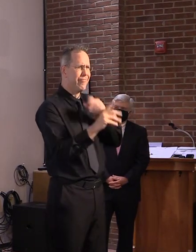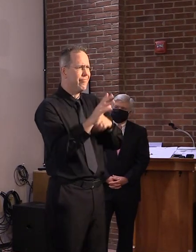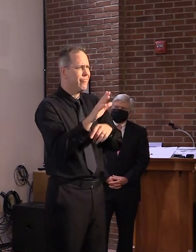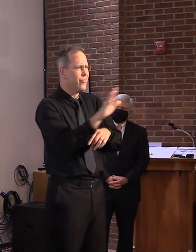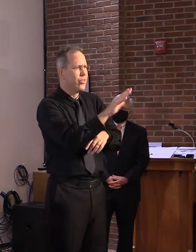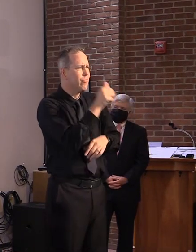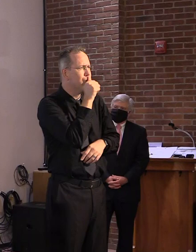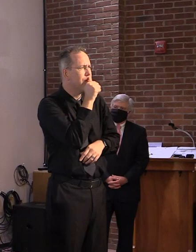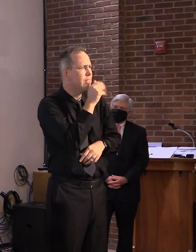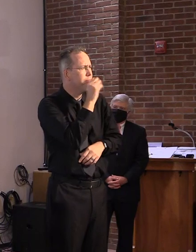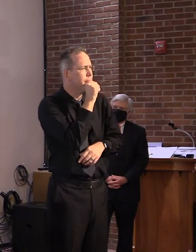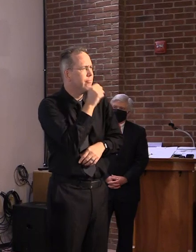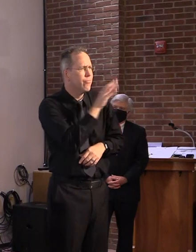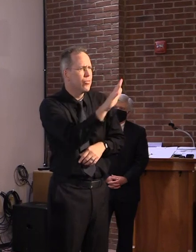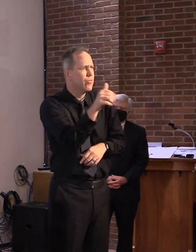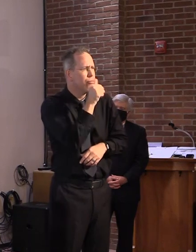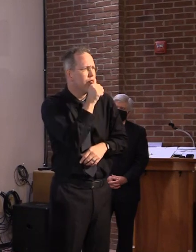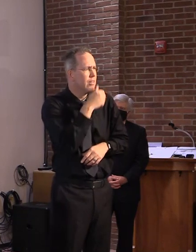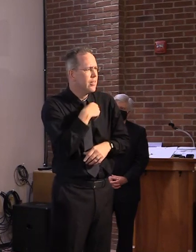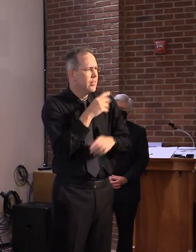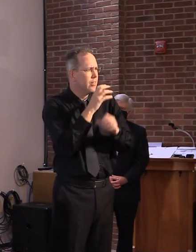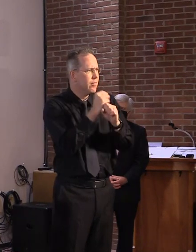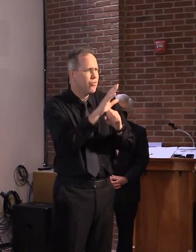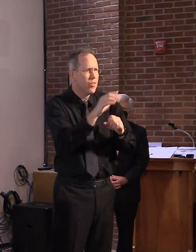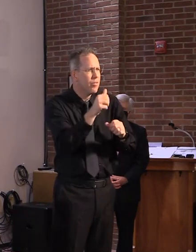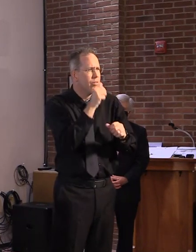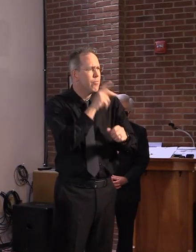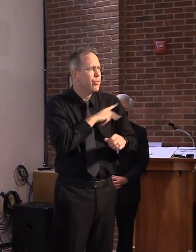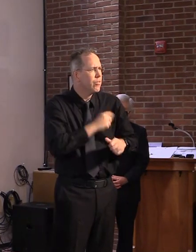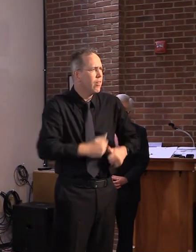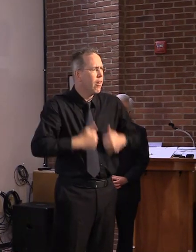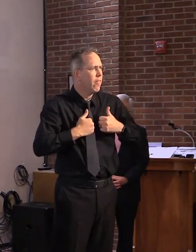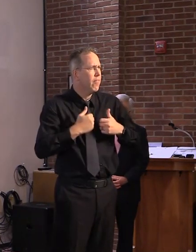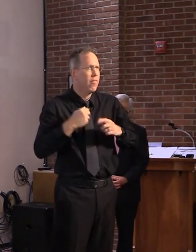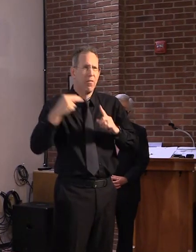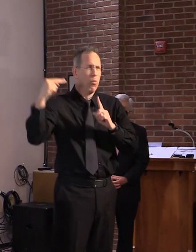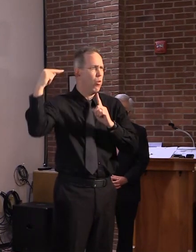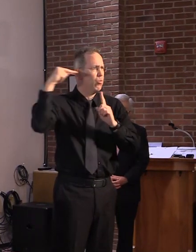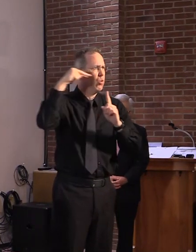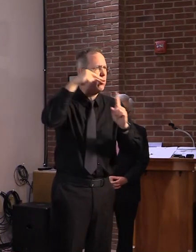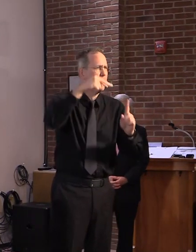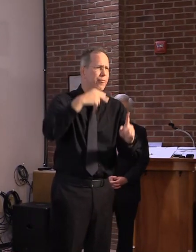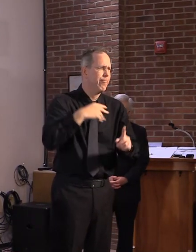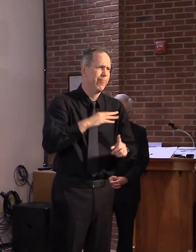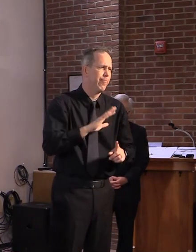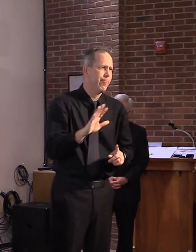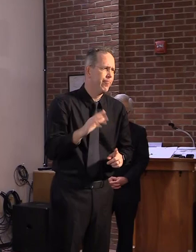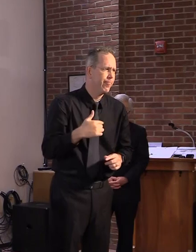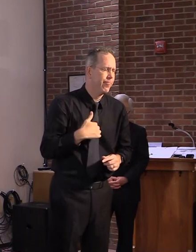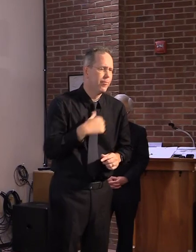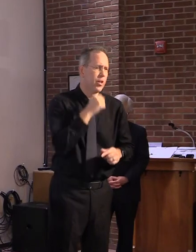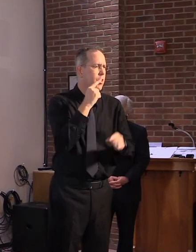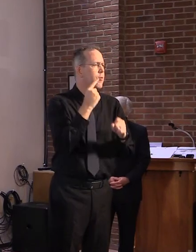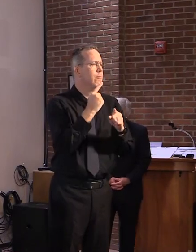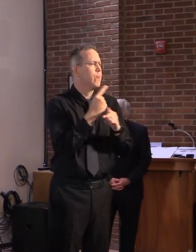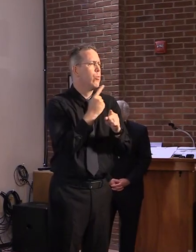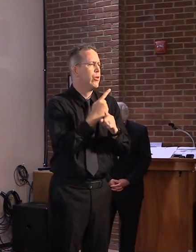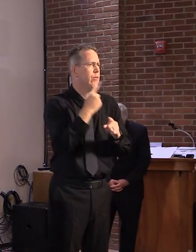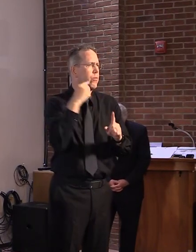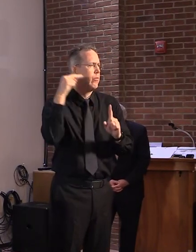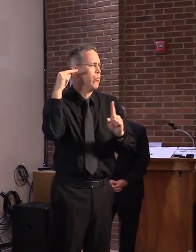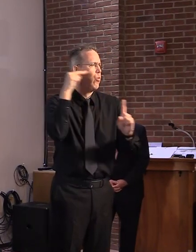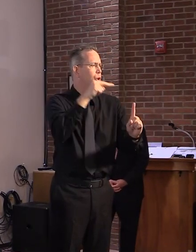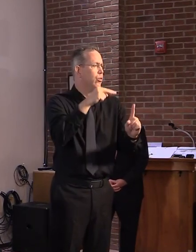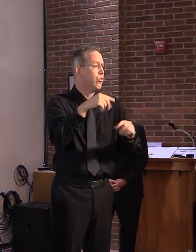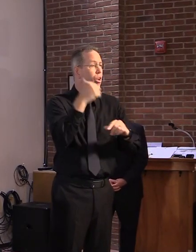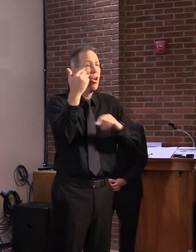routinely, but their societies are have bought into that, and that's part of their